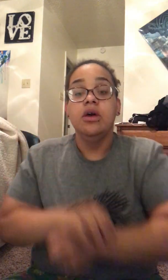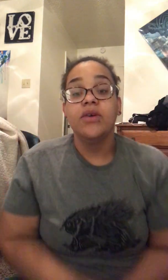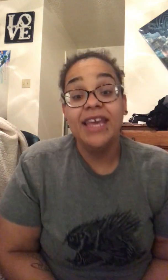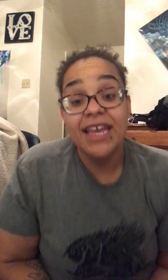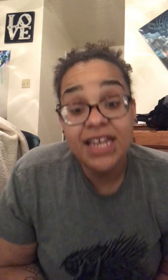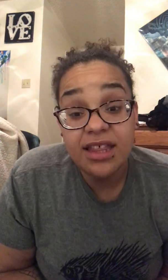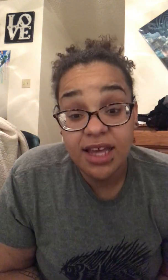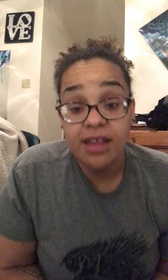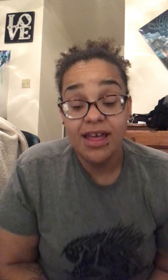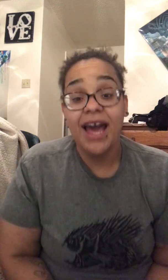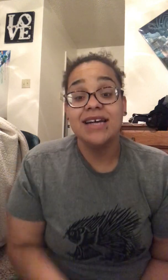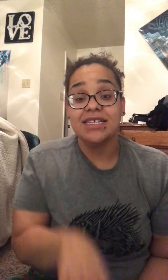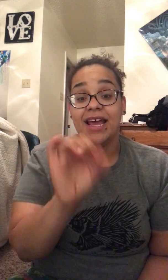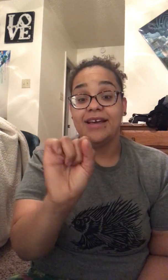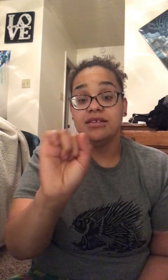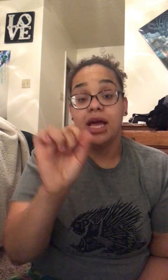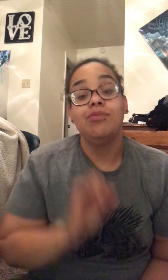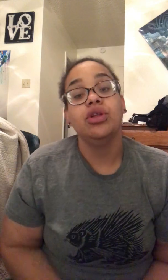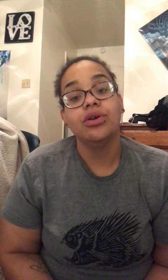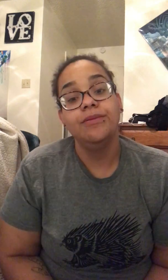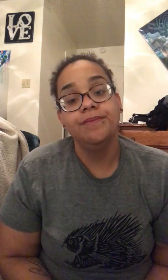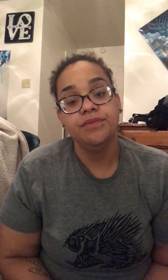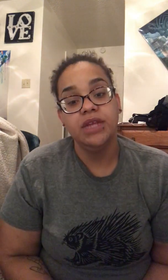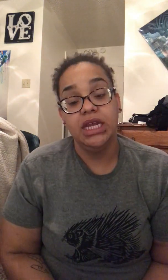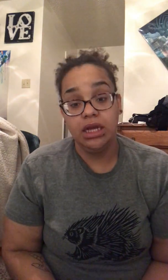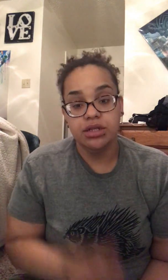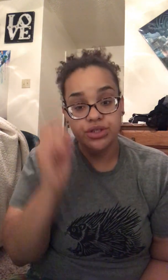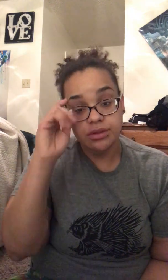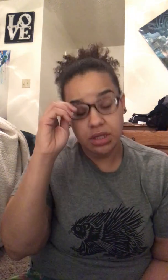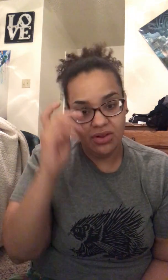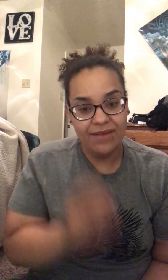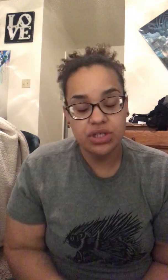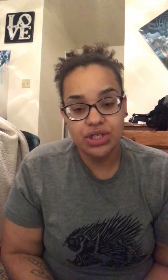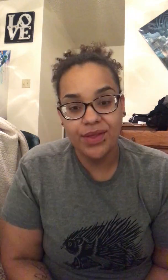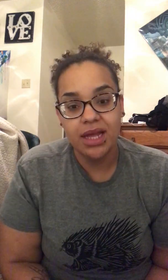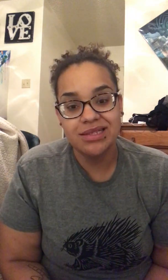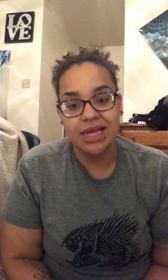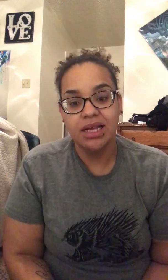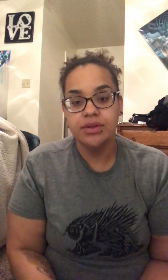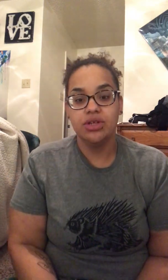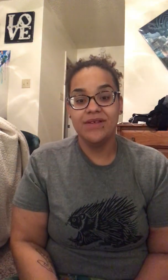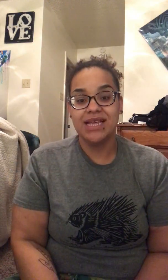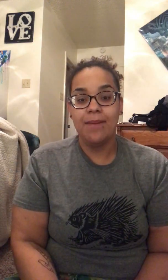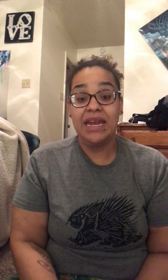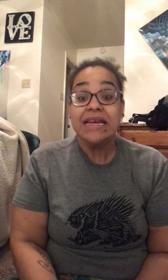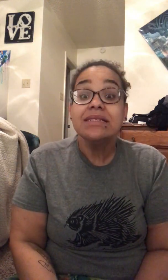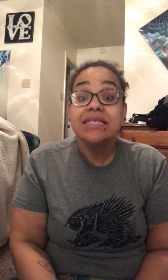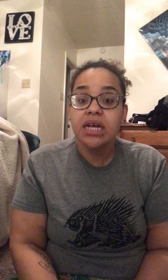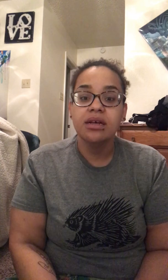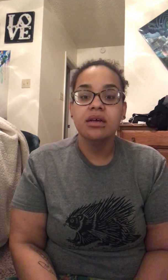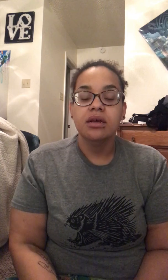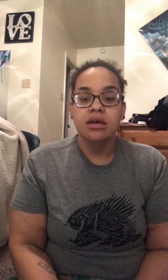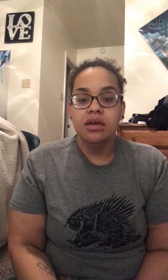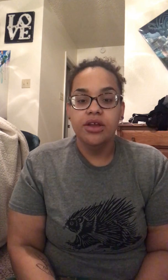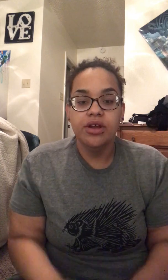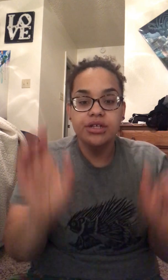Okay, anything that has an S, like a plural in English, you'll have to show that in sign language. So if it's cabinets, you're gonna